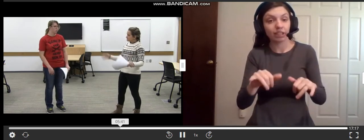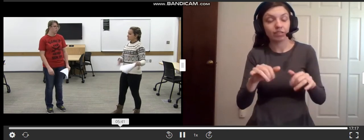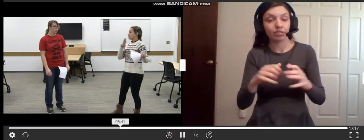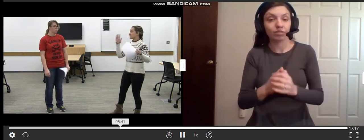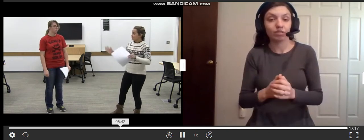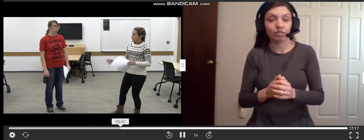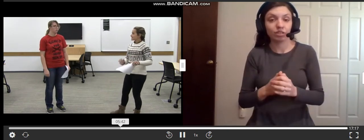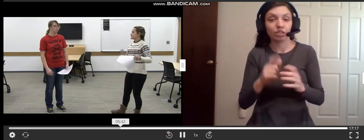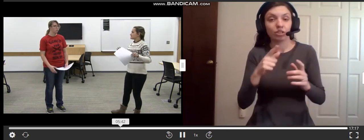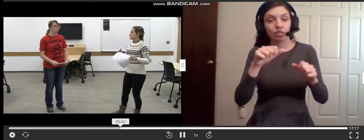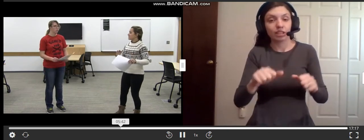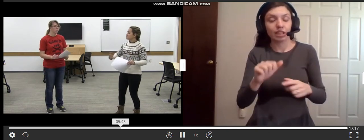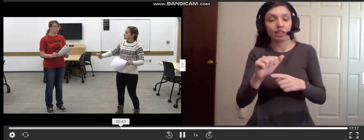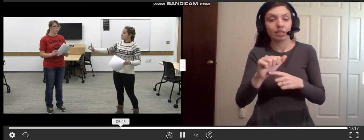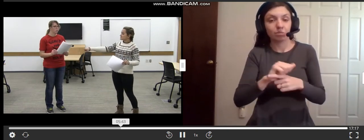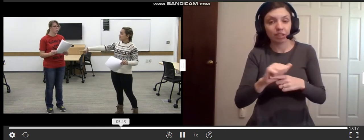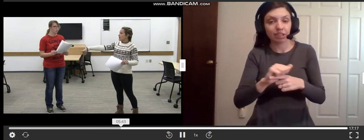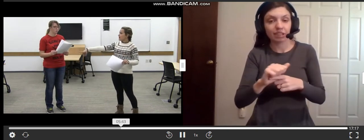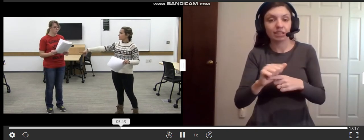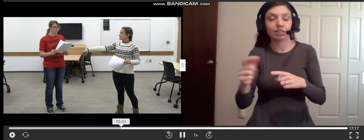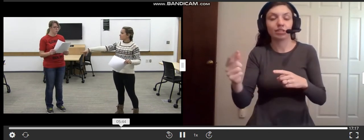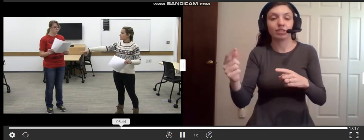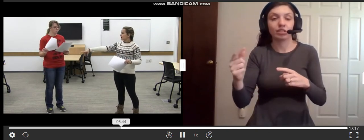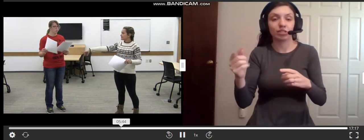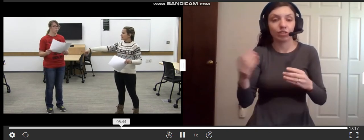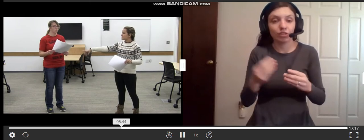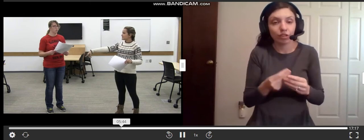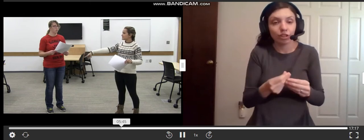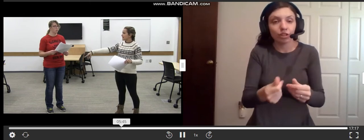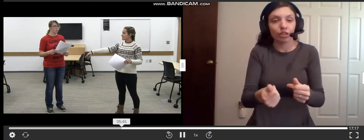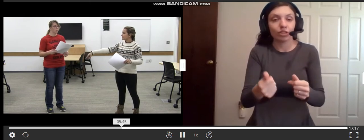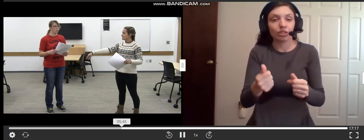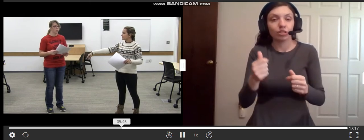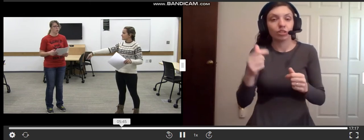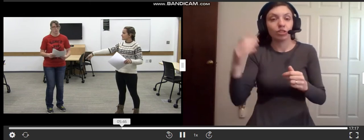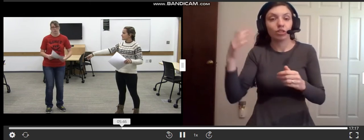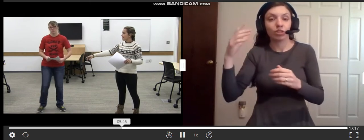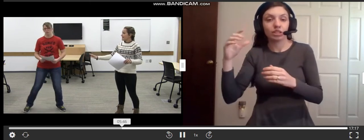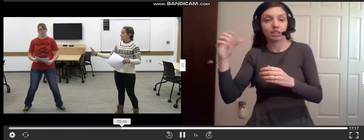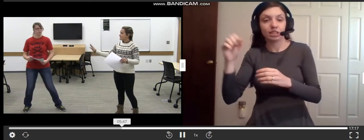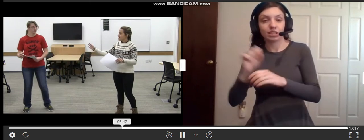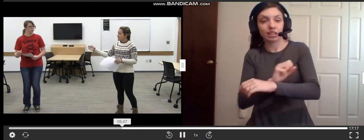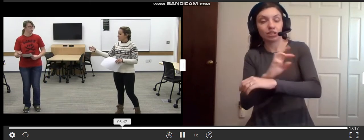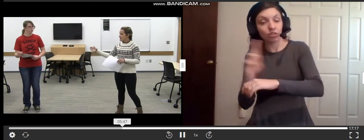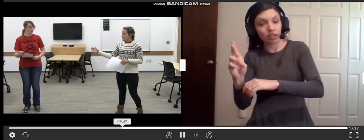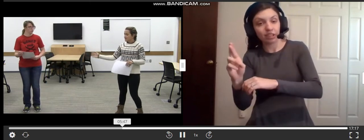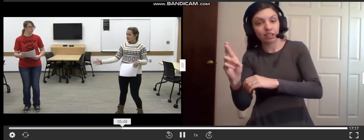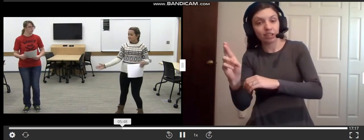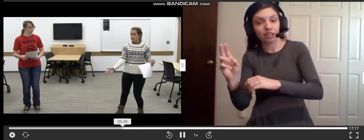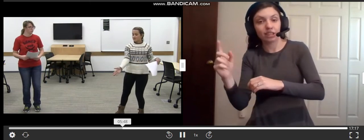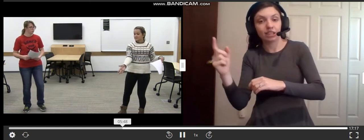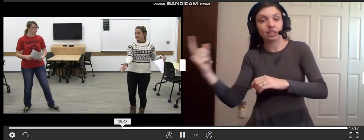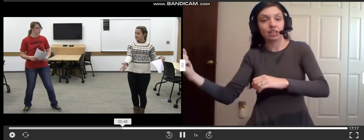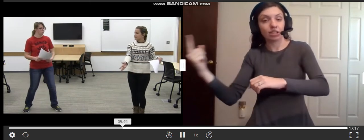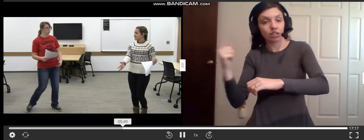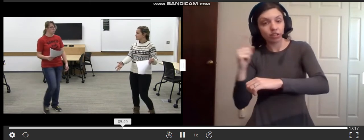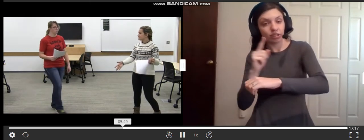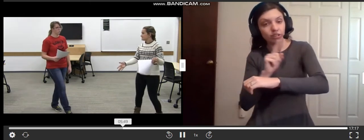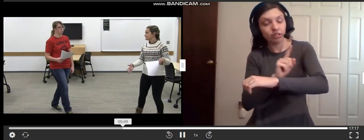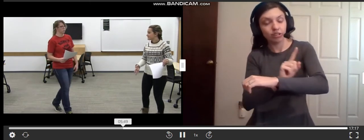just so you can practice the flow. So start off right, stage right, and then I'm going to have you walk to